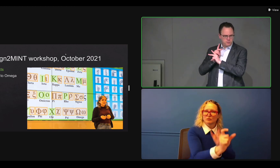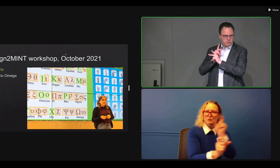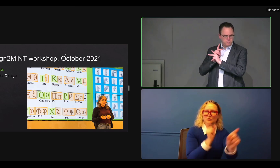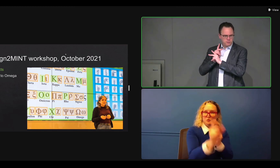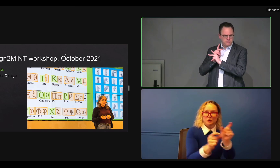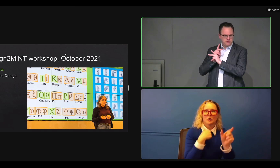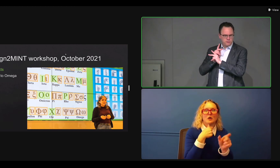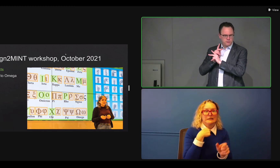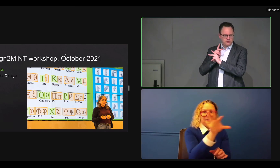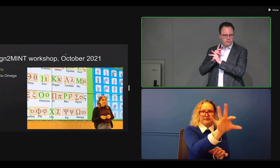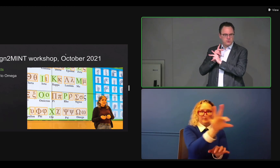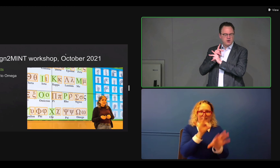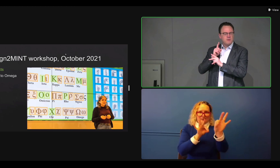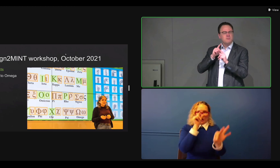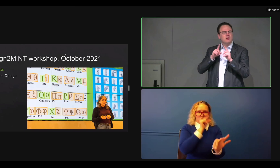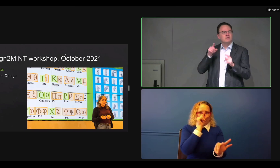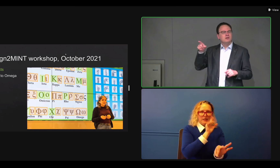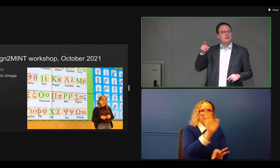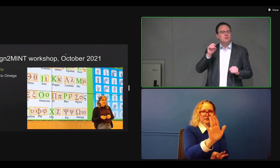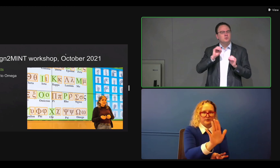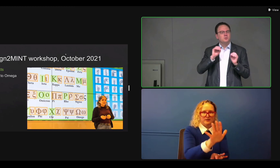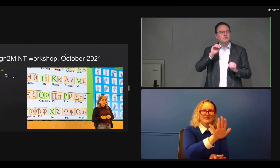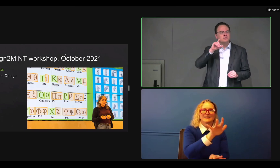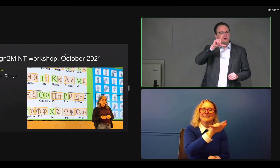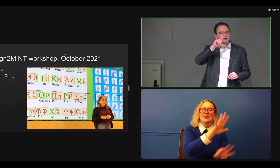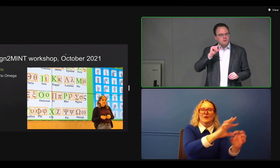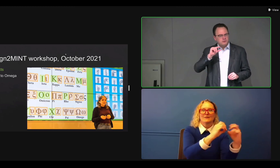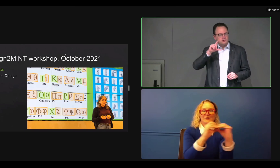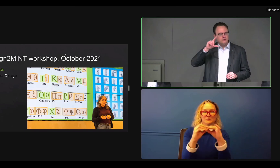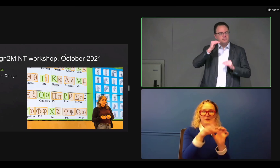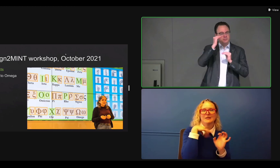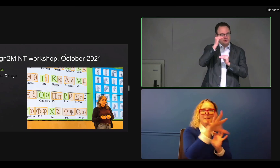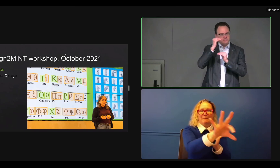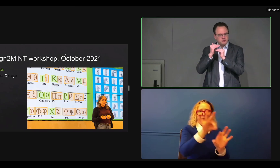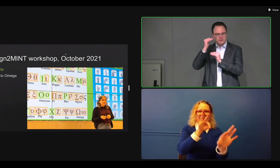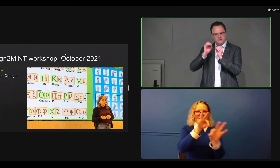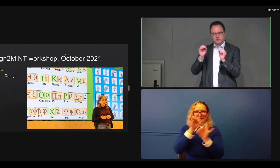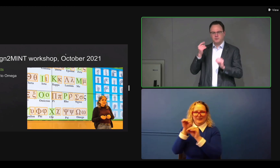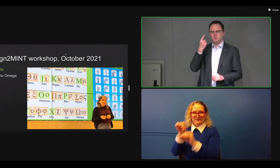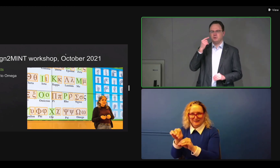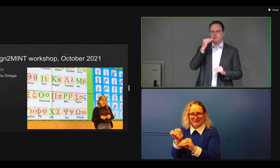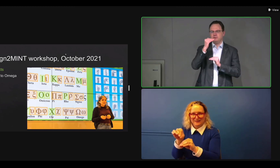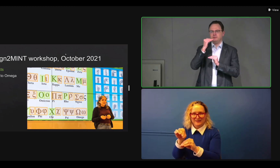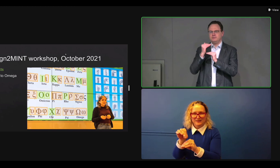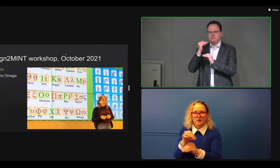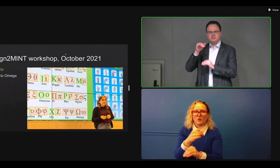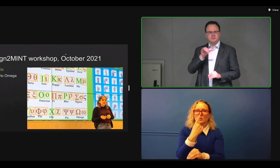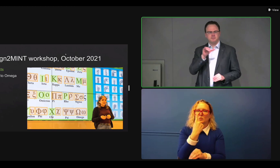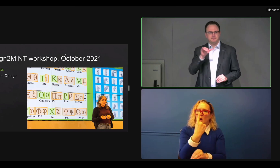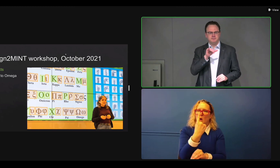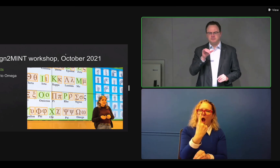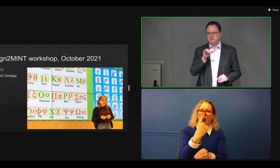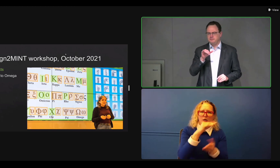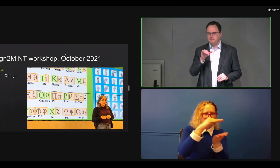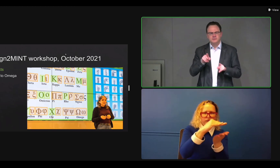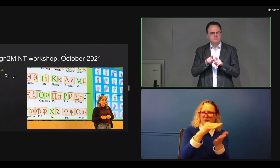So we could borrow the fingerspelling used from Greek sign language, but it's difficult to see lower and uppercase